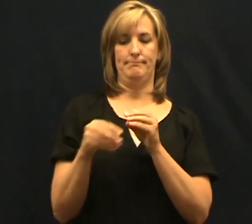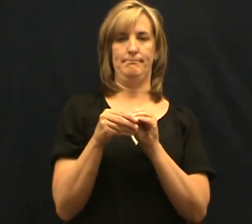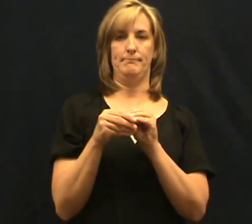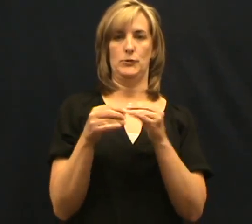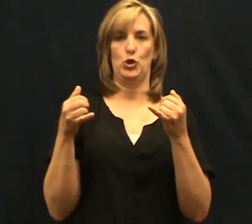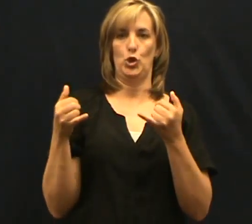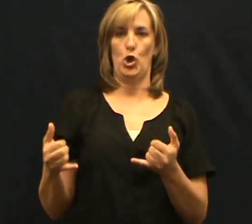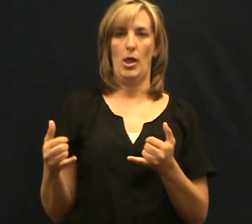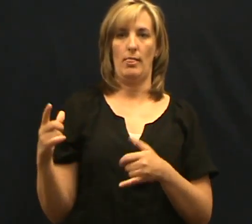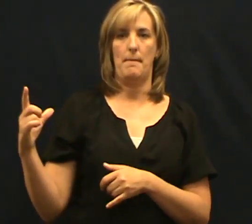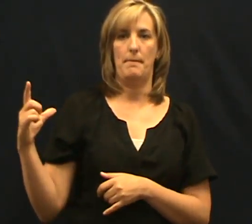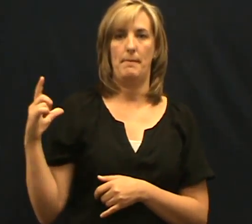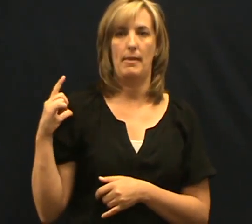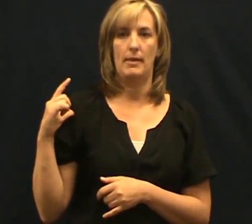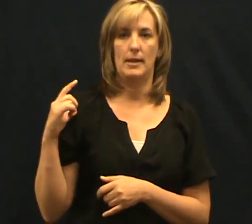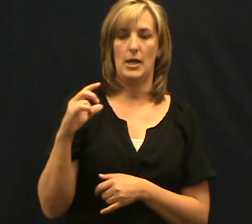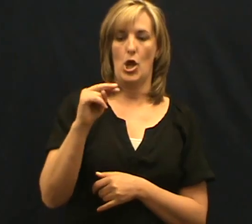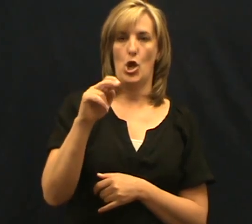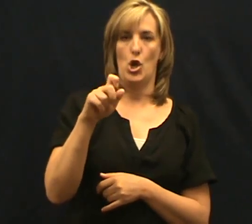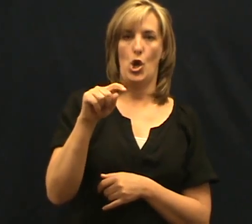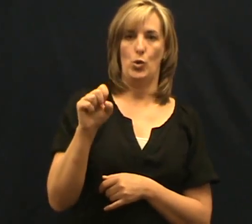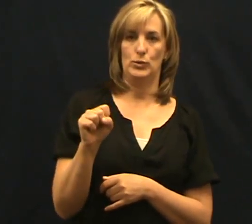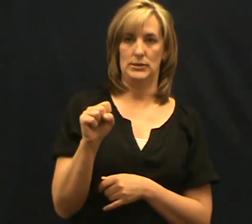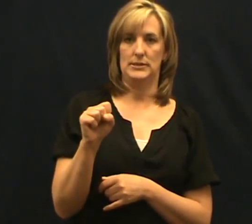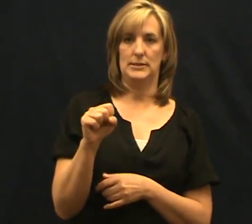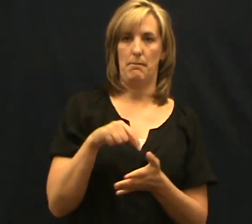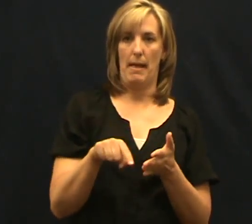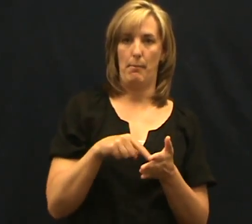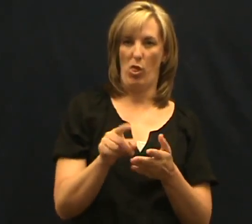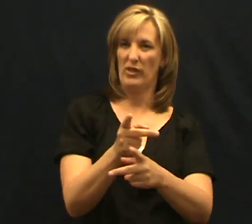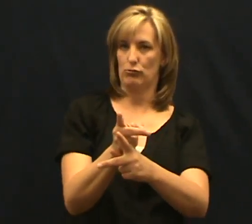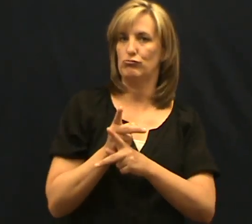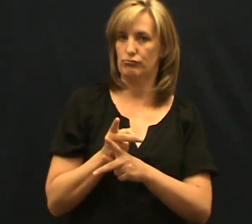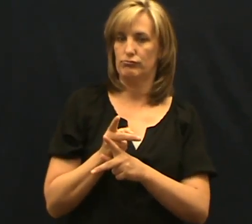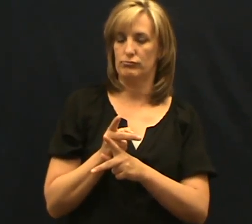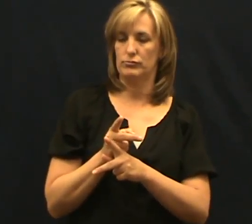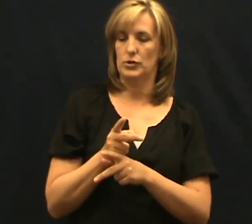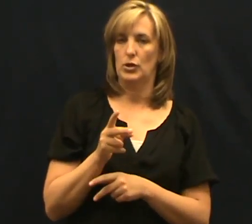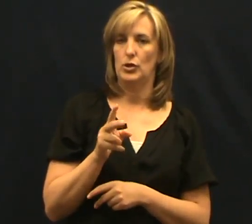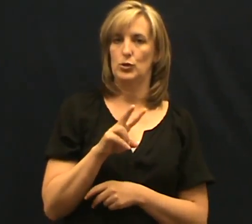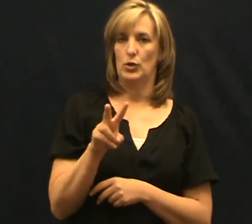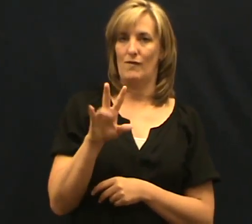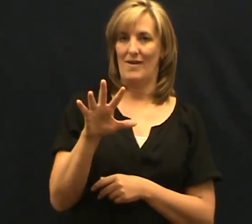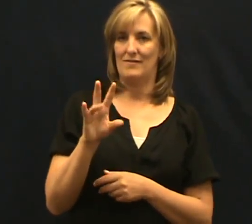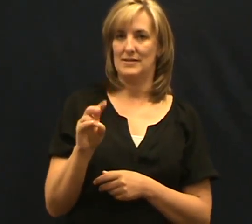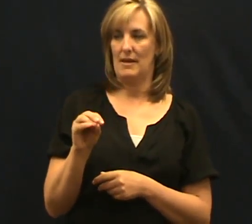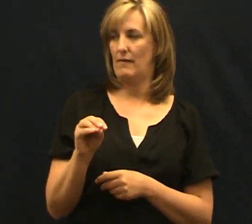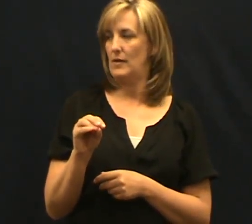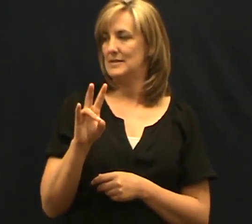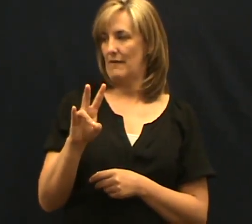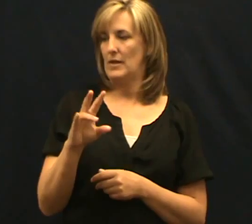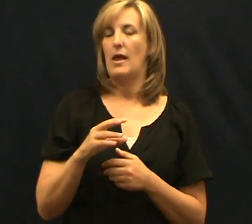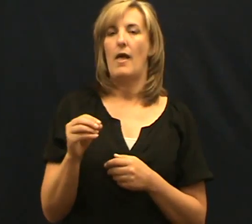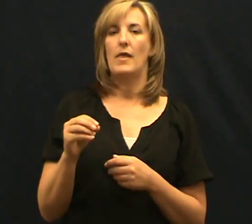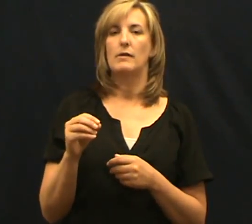notes payable for total liabilities of $22,570. Then we move to the stockholders' equity section,